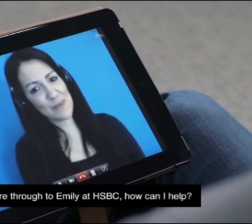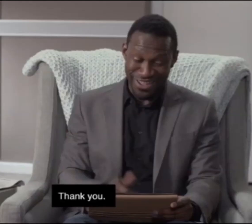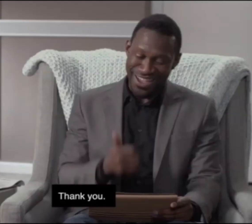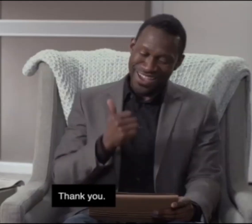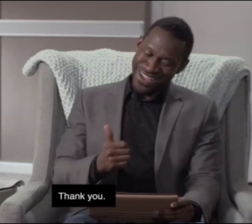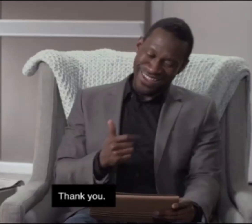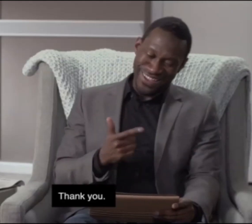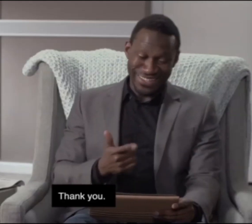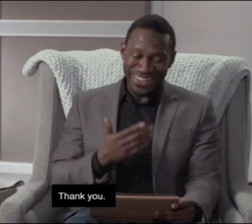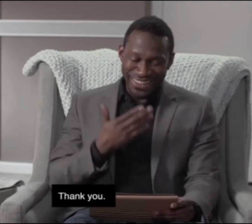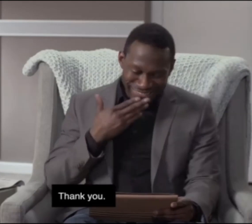Thank you.